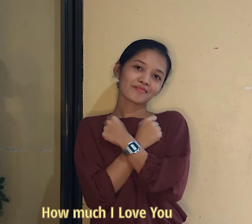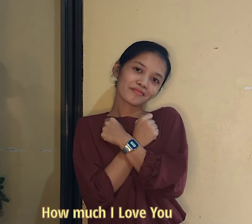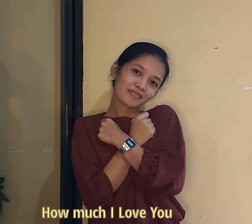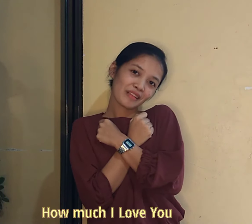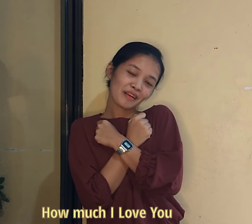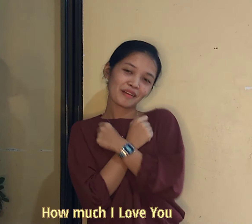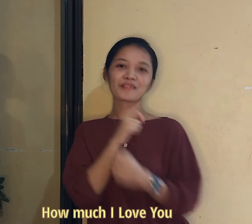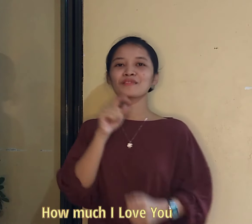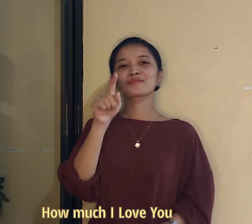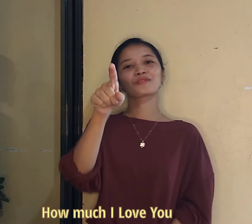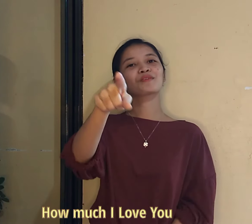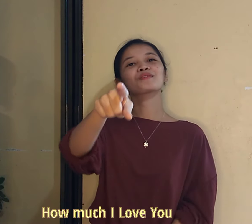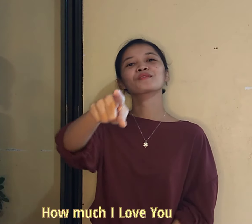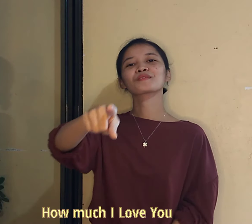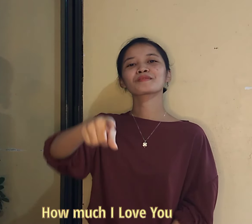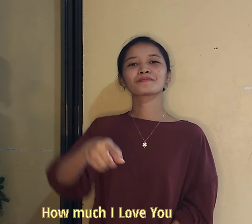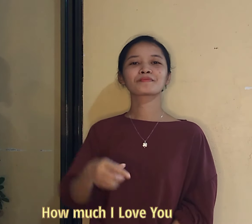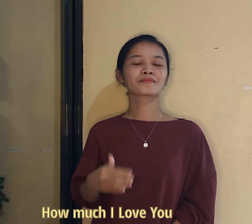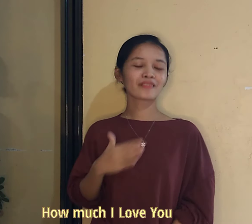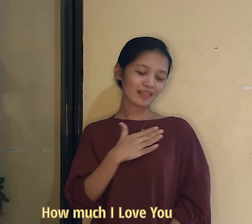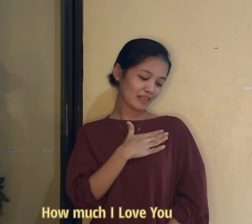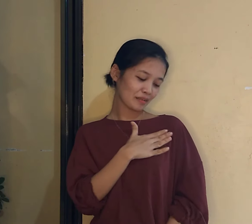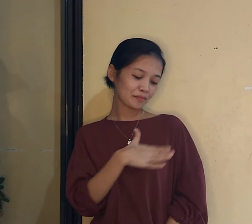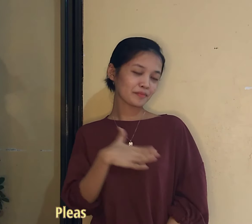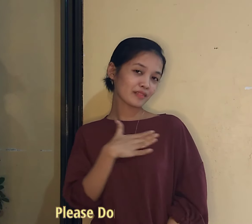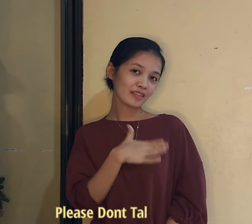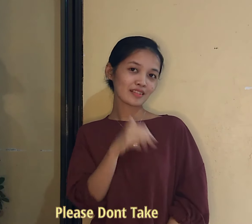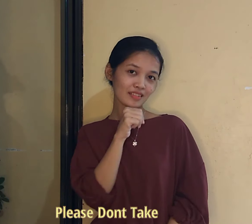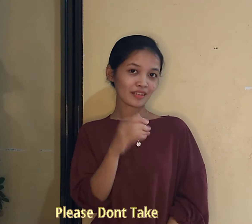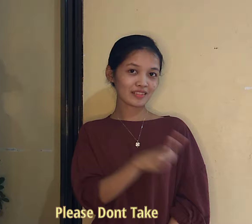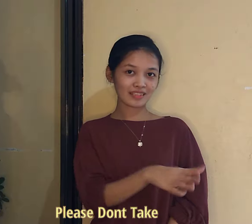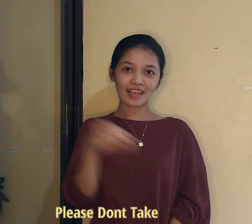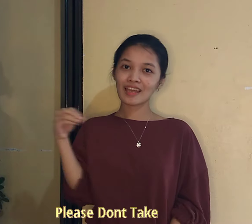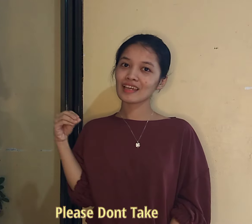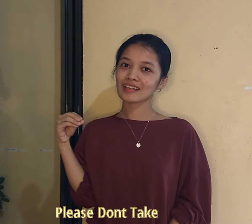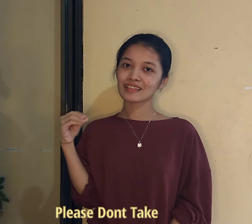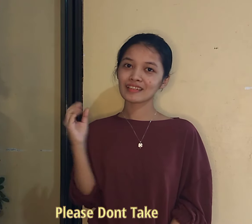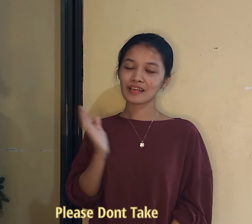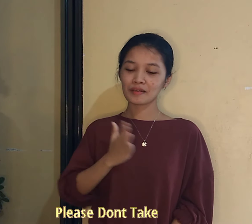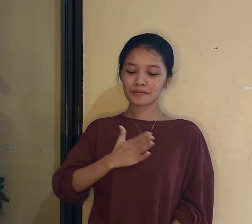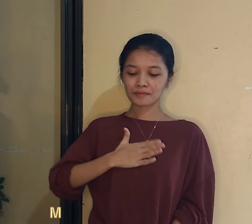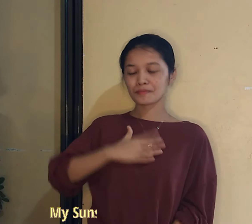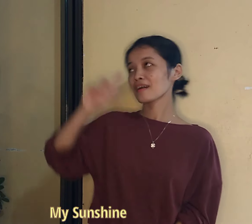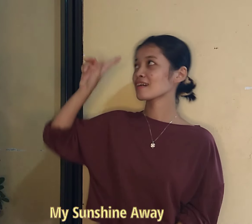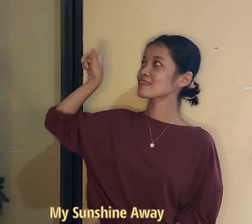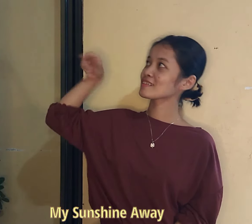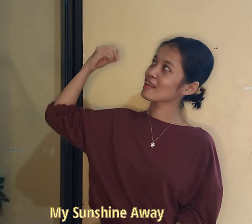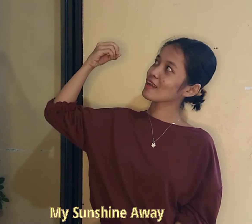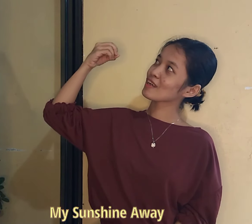love you Please don't take my sunshine